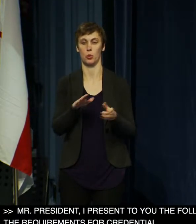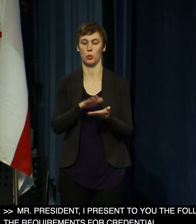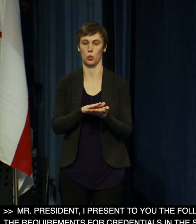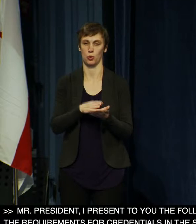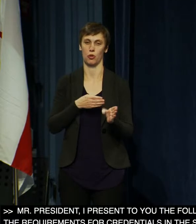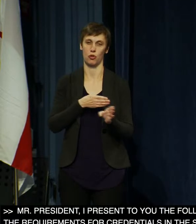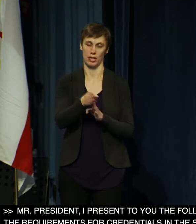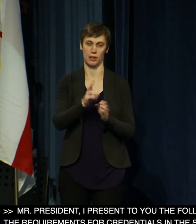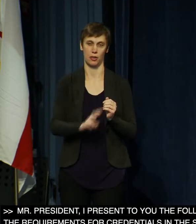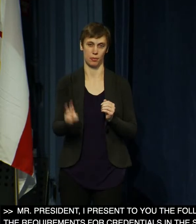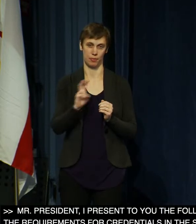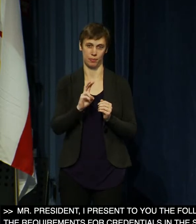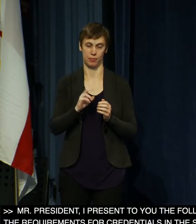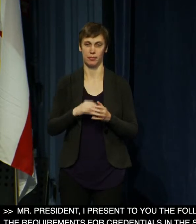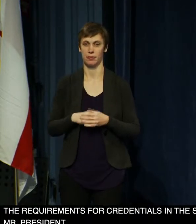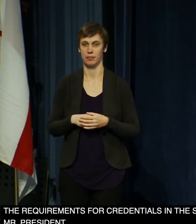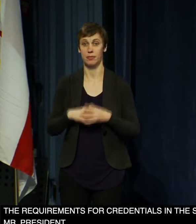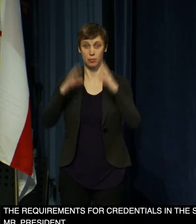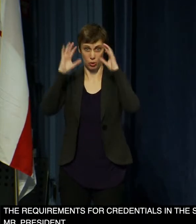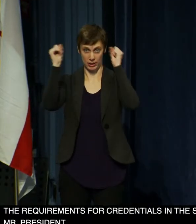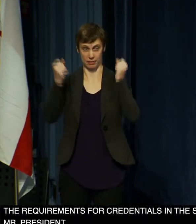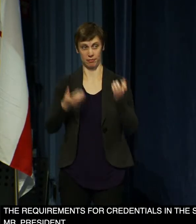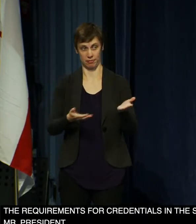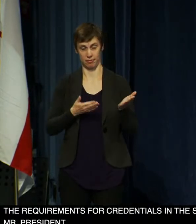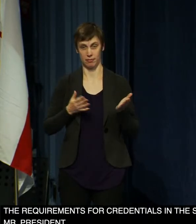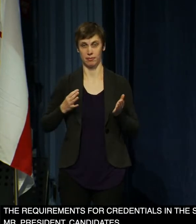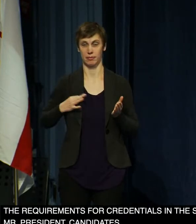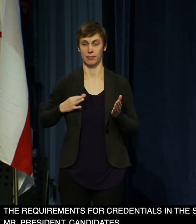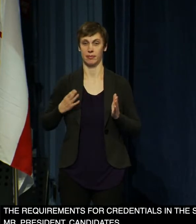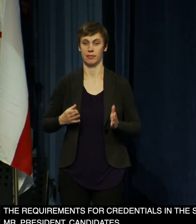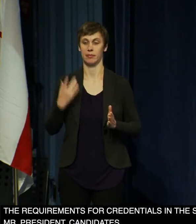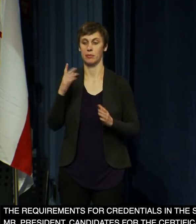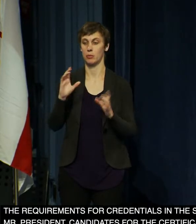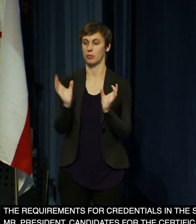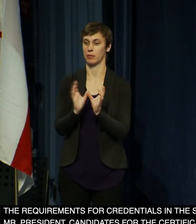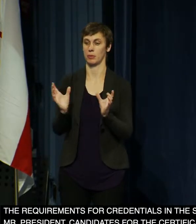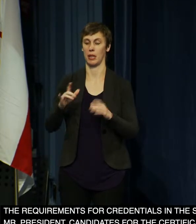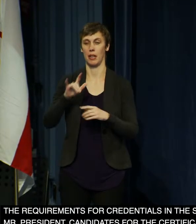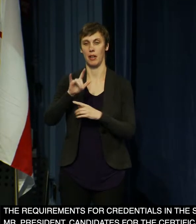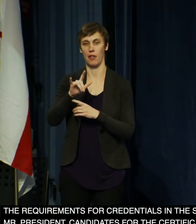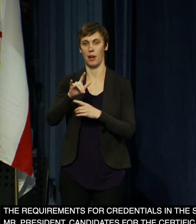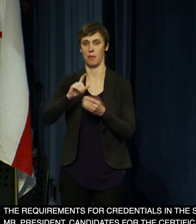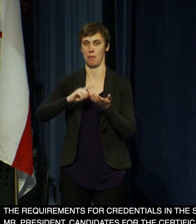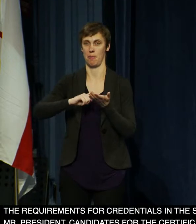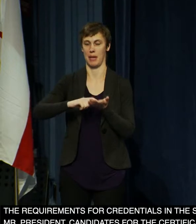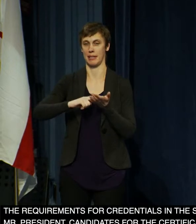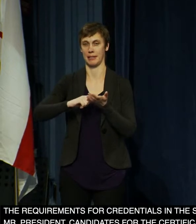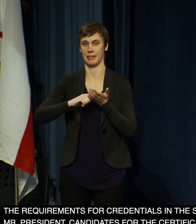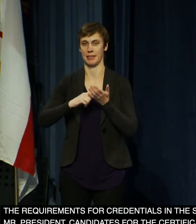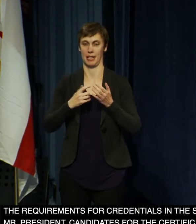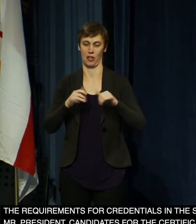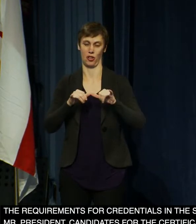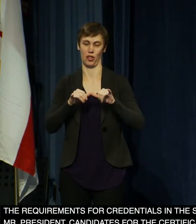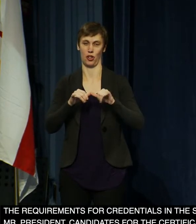Transportation. Mr. President, candidates for the Certificate in Aircraft Maintenance Engineer Structures.